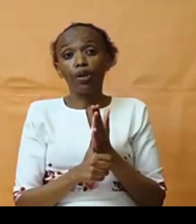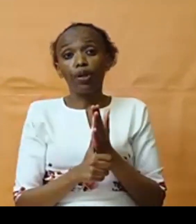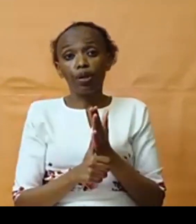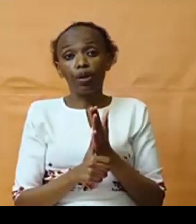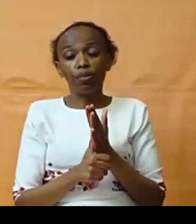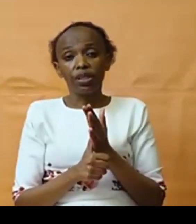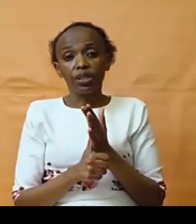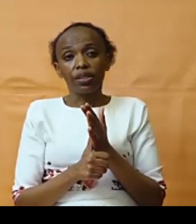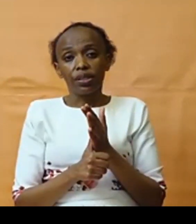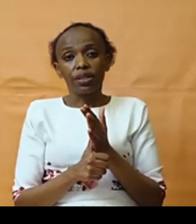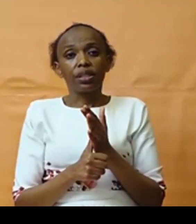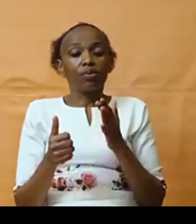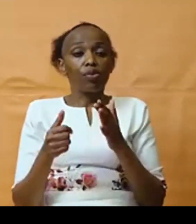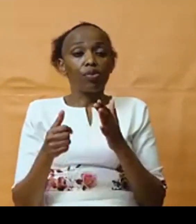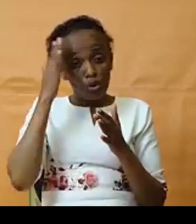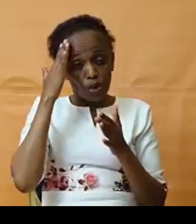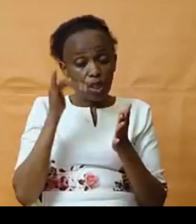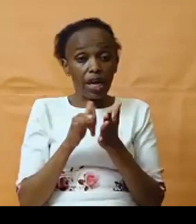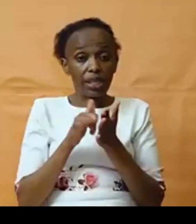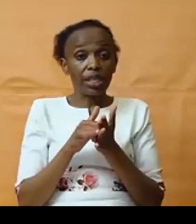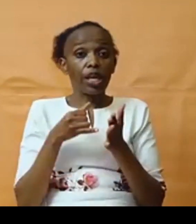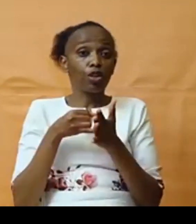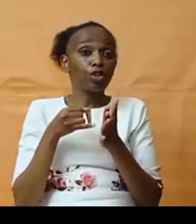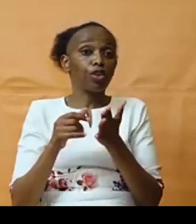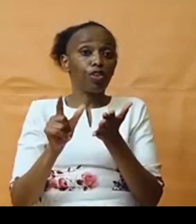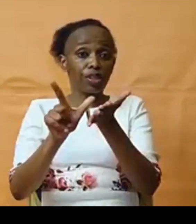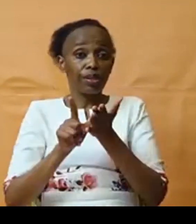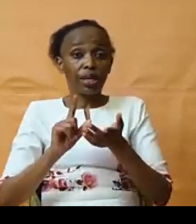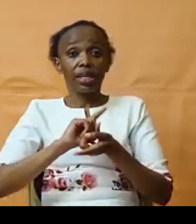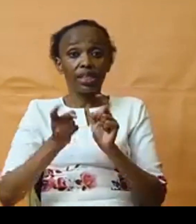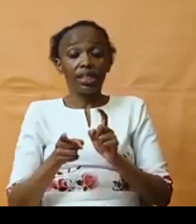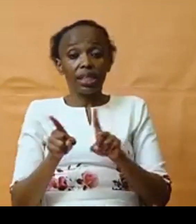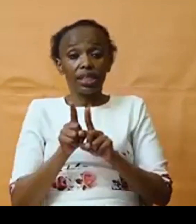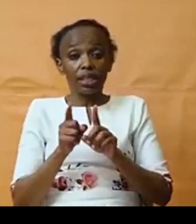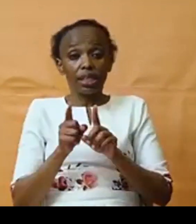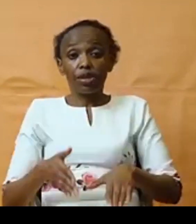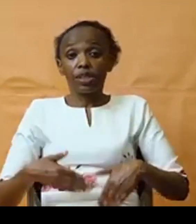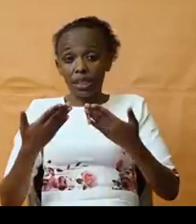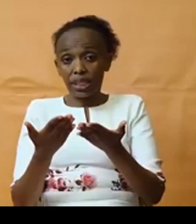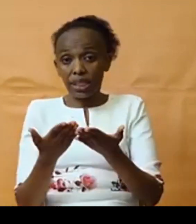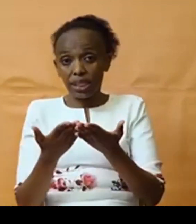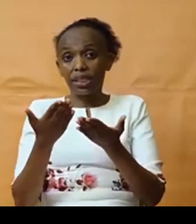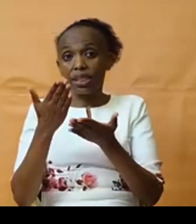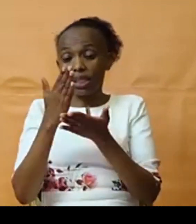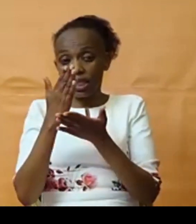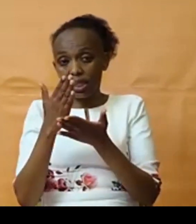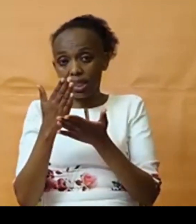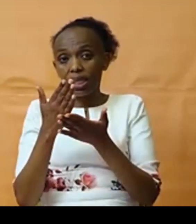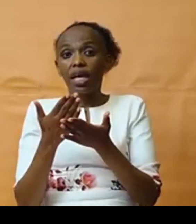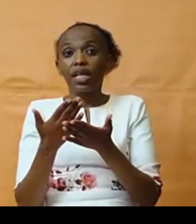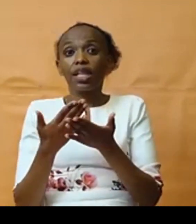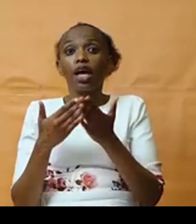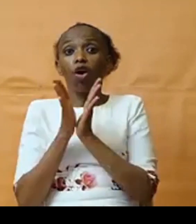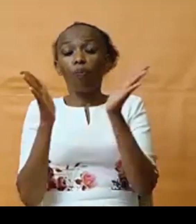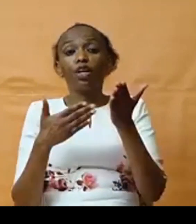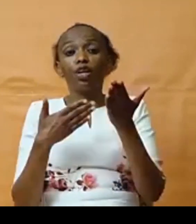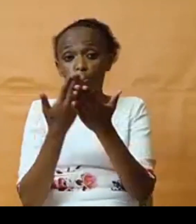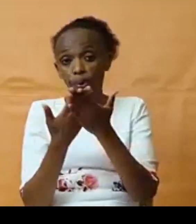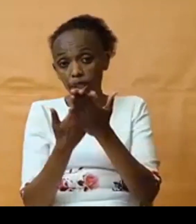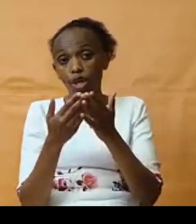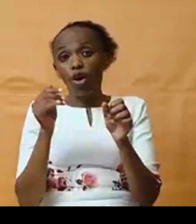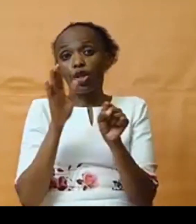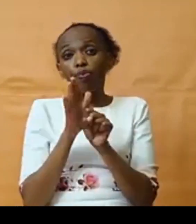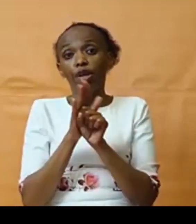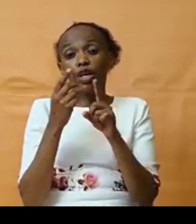mind that the composition of debt has changed, which was also presented in a number of the opening remarks. And with